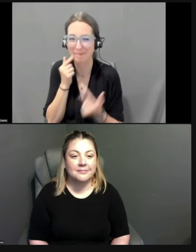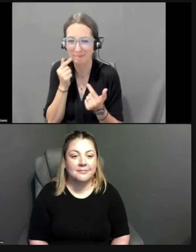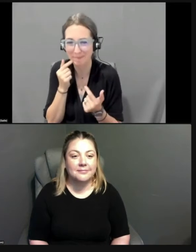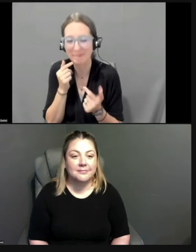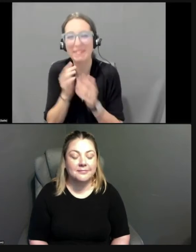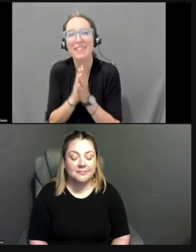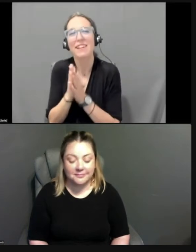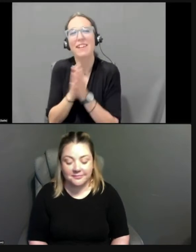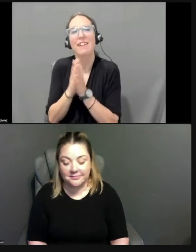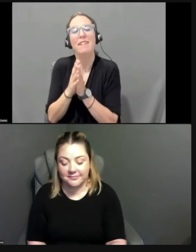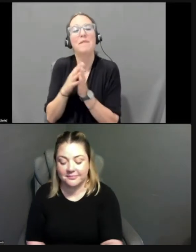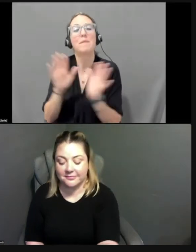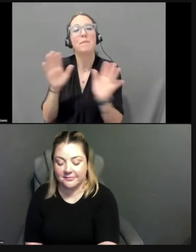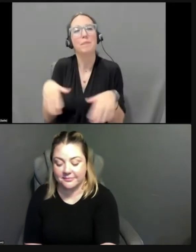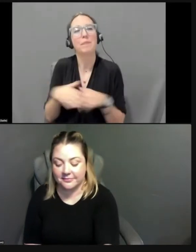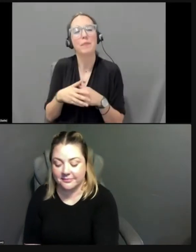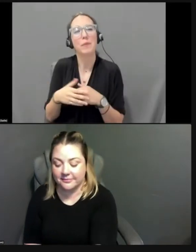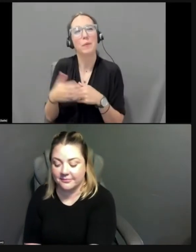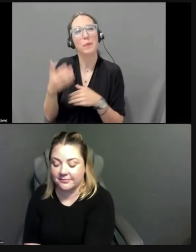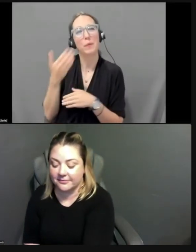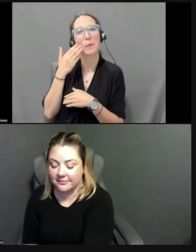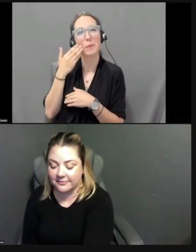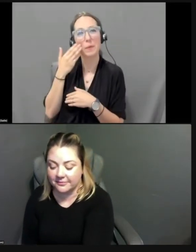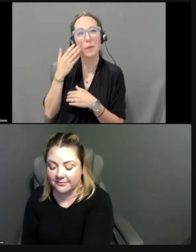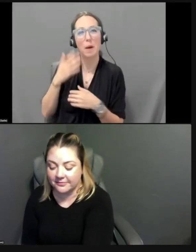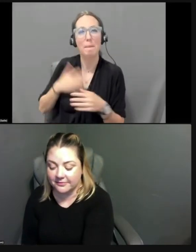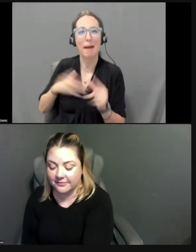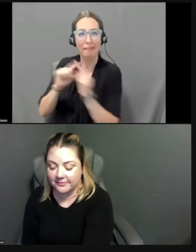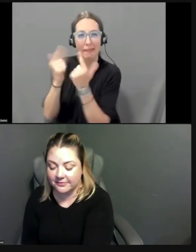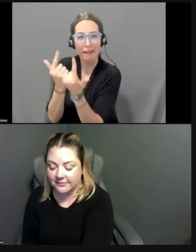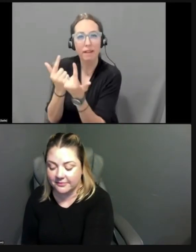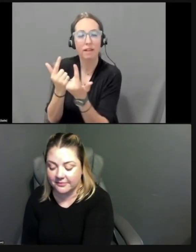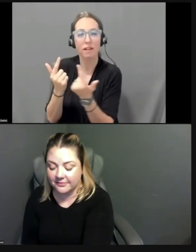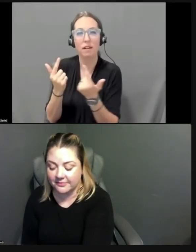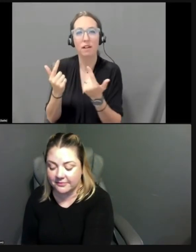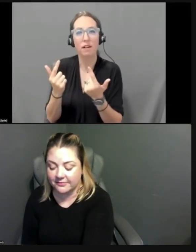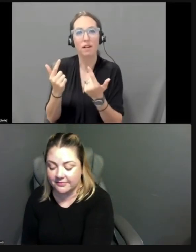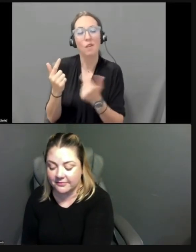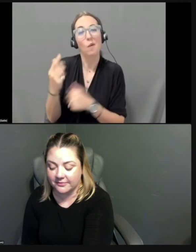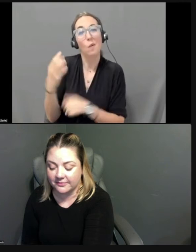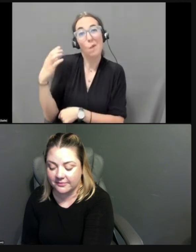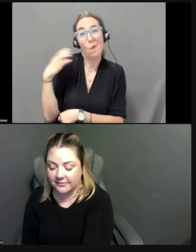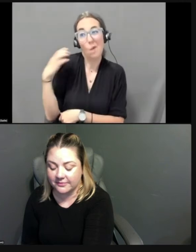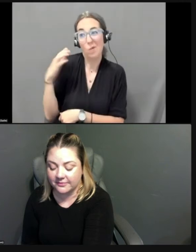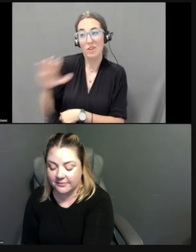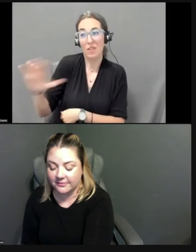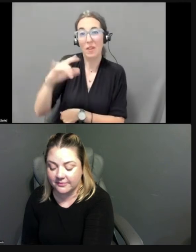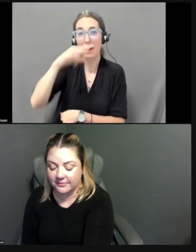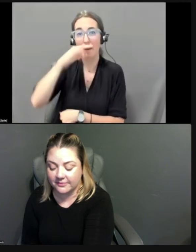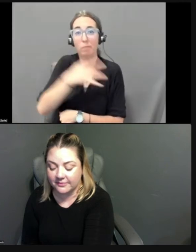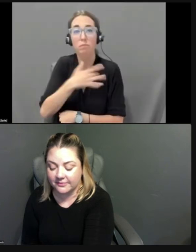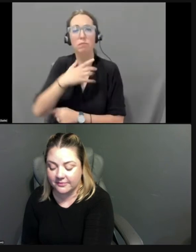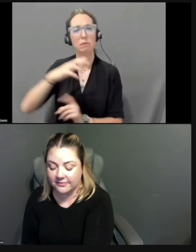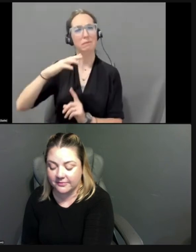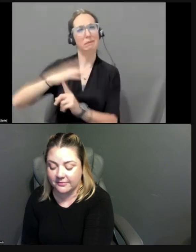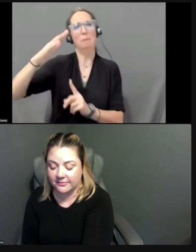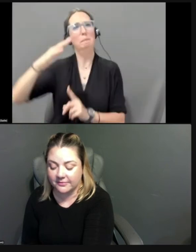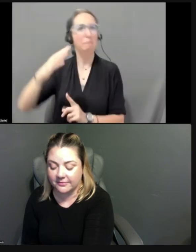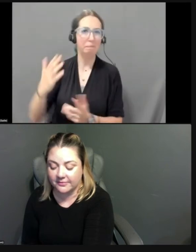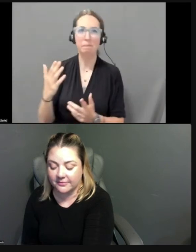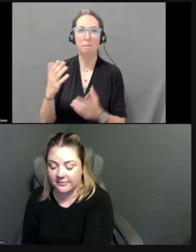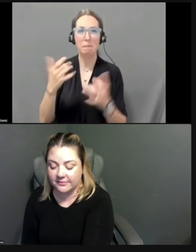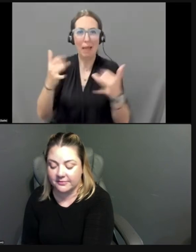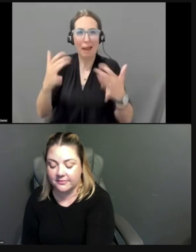coaches, like in the recreation league that I was in, the coaches, their kids were like the stars of the team. But my dad, this is actually kind of sweet.